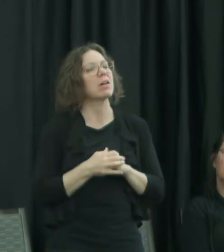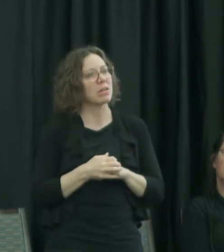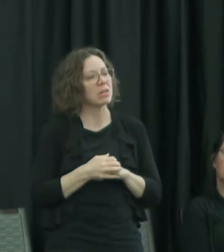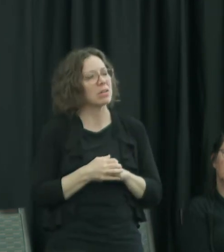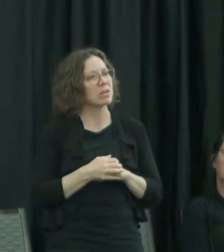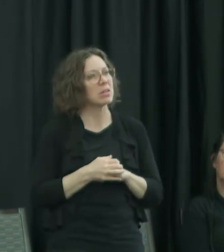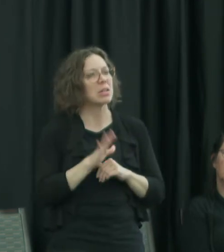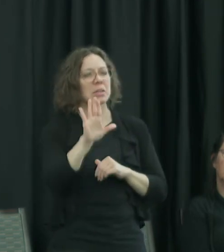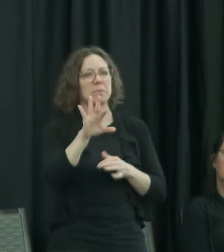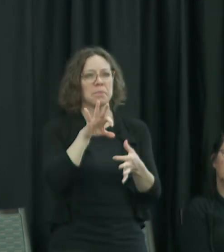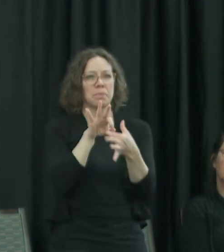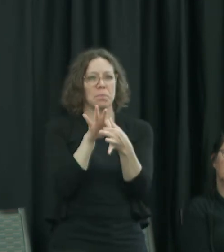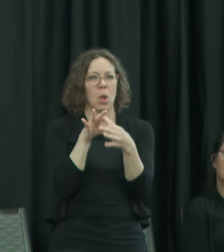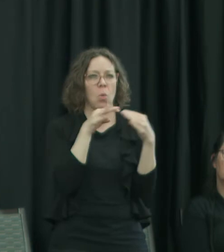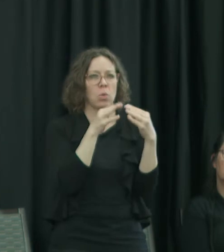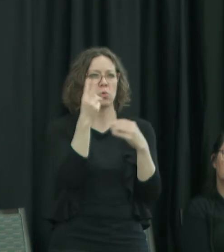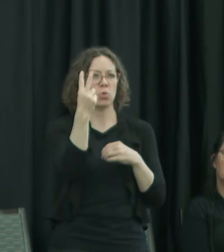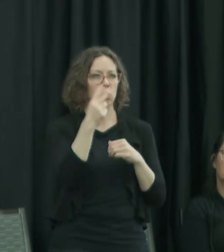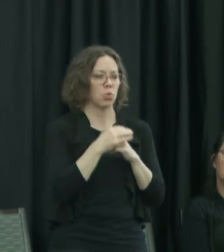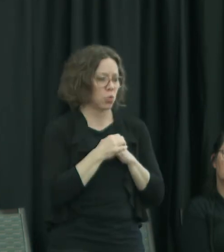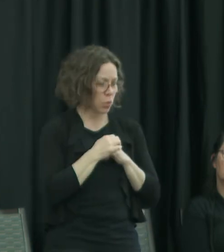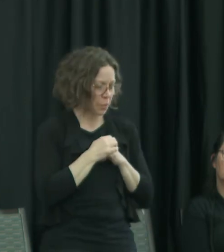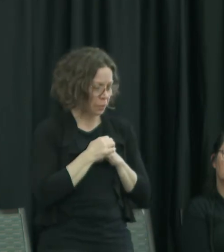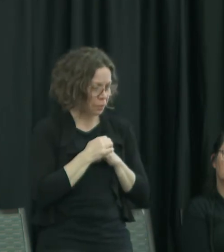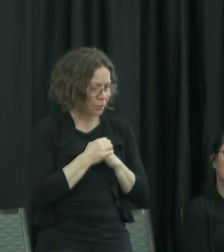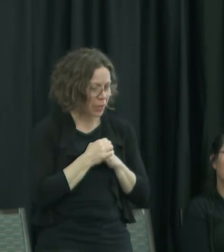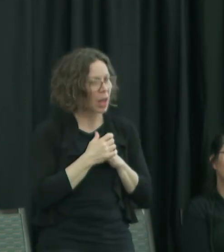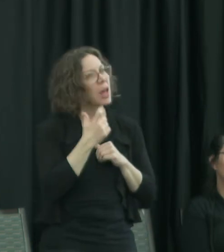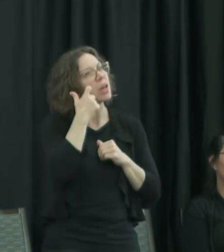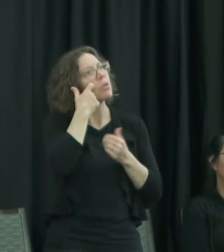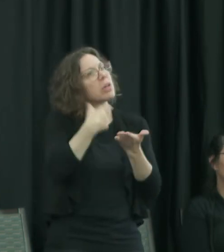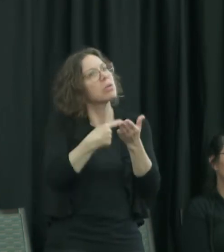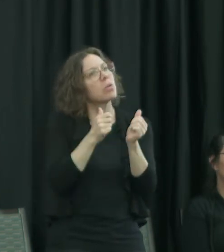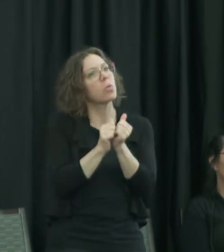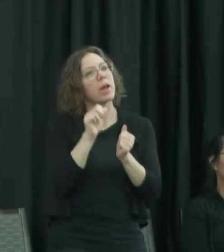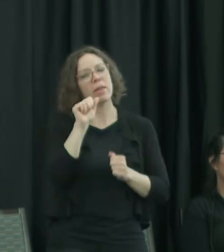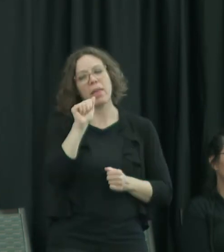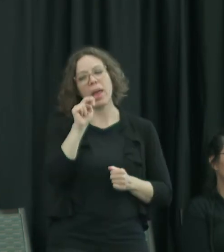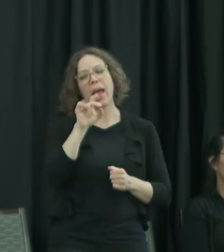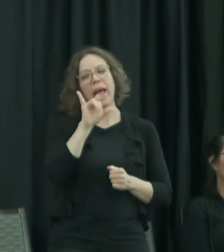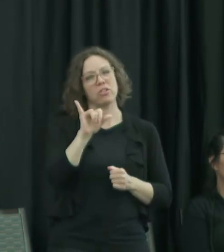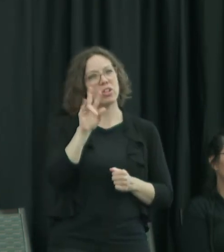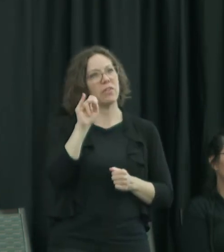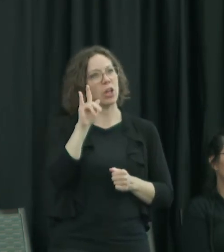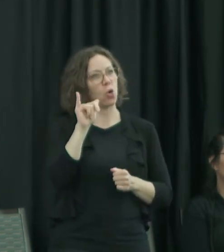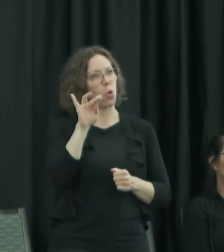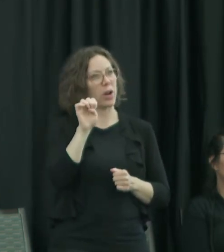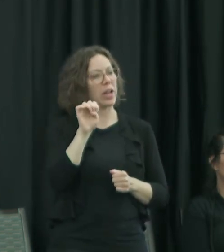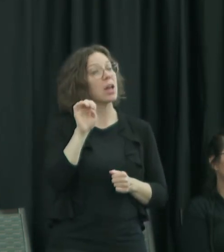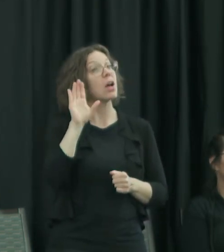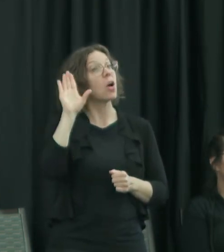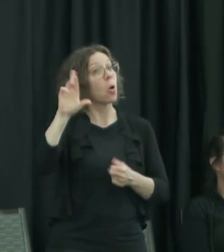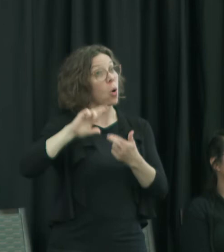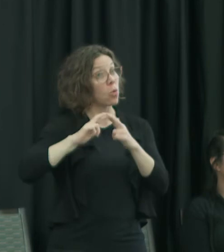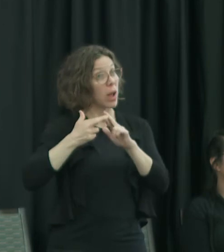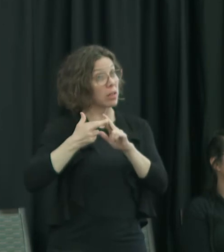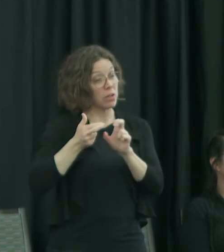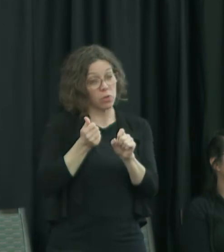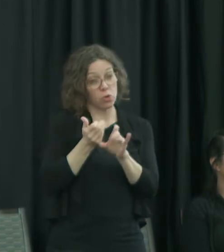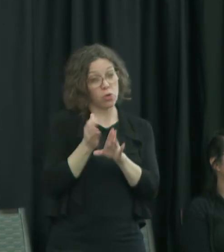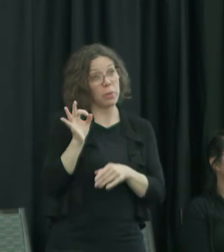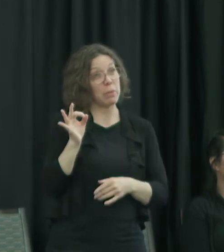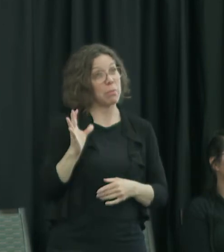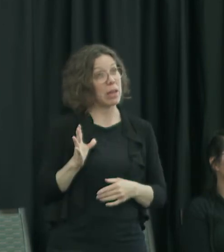Speaking of World War II, in a recent conversation I had with Councilmember Ashley Van Orny, I learned that one of her relatives was a German minister